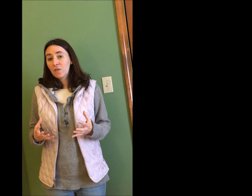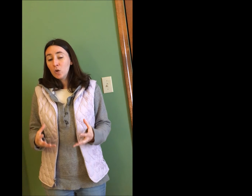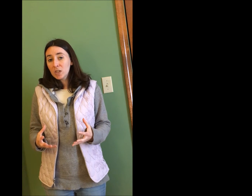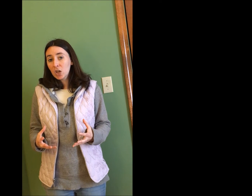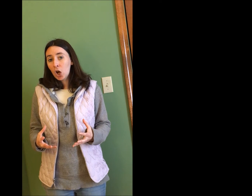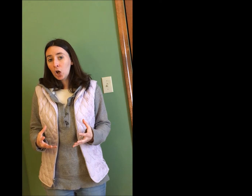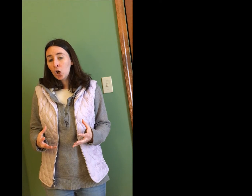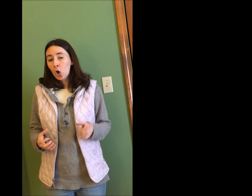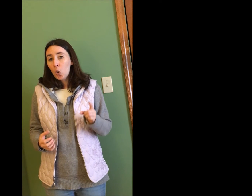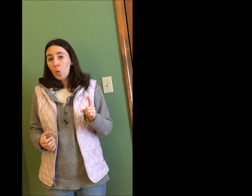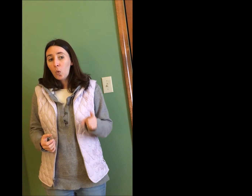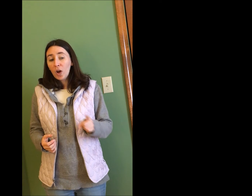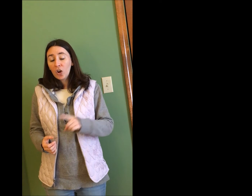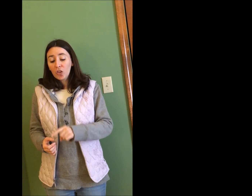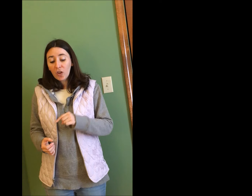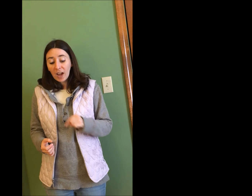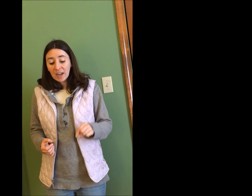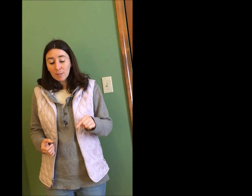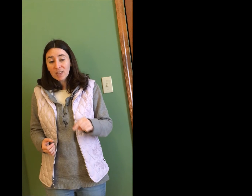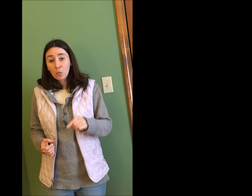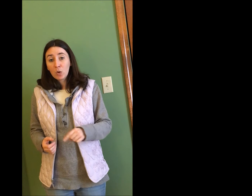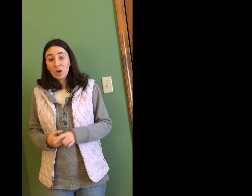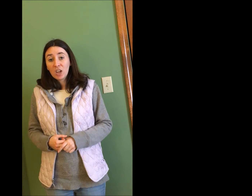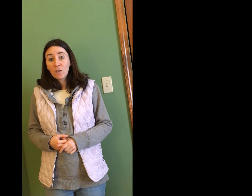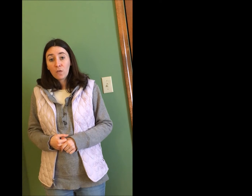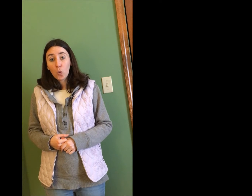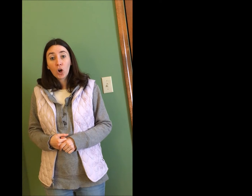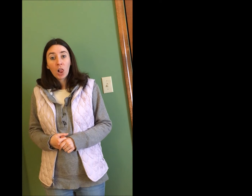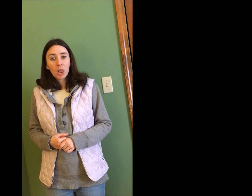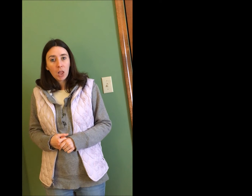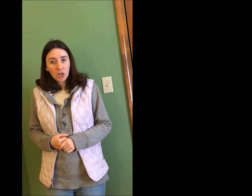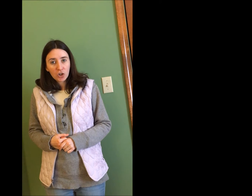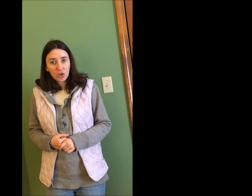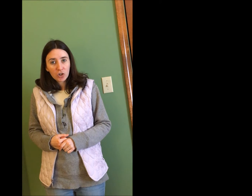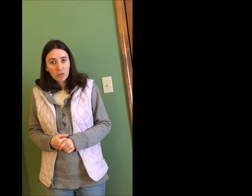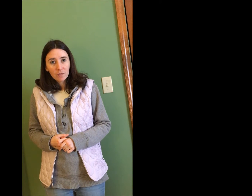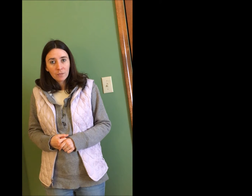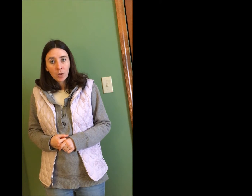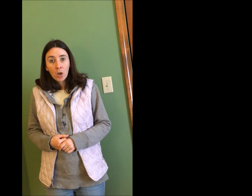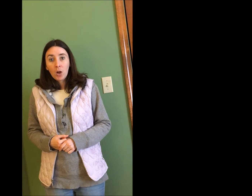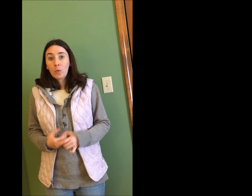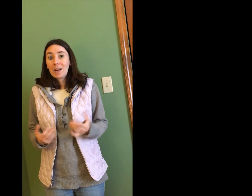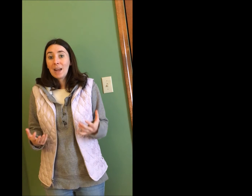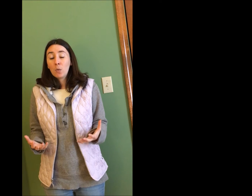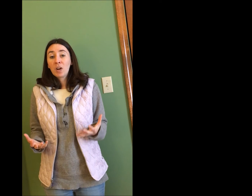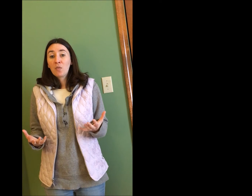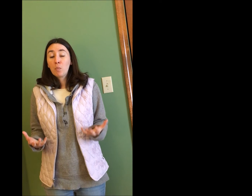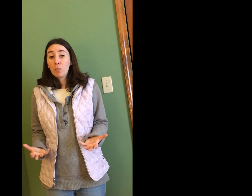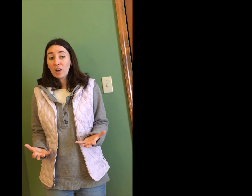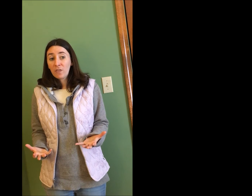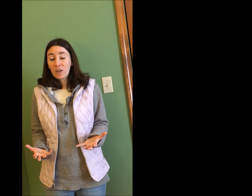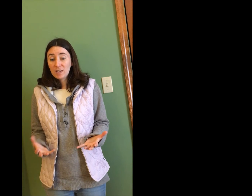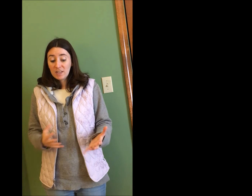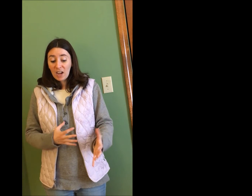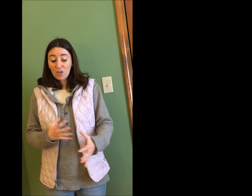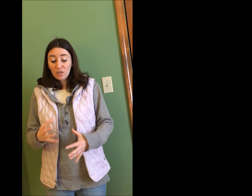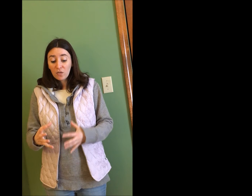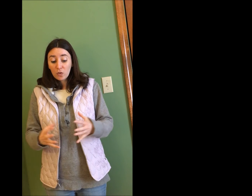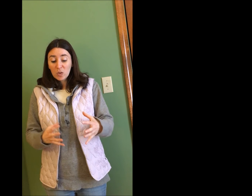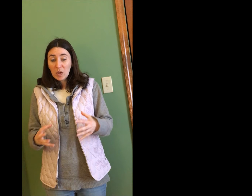food song, what are the items that we would eat for lunch? Right now we're going to have breakfast. Out of the foods we